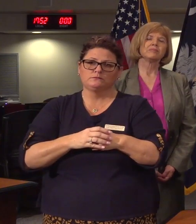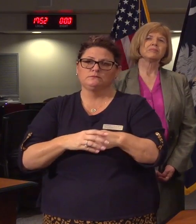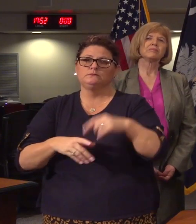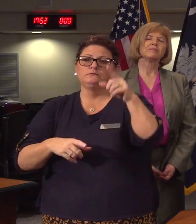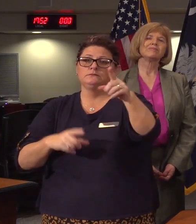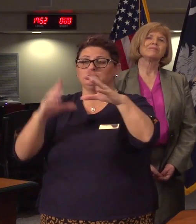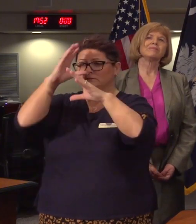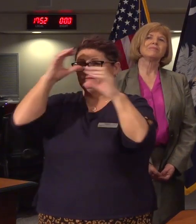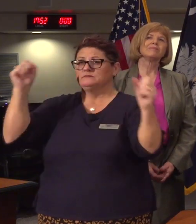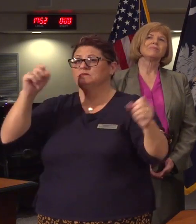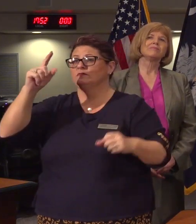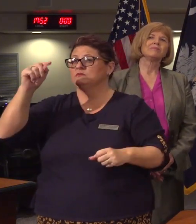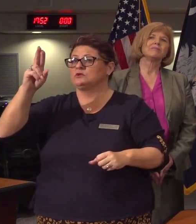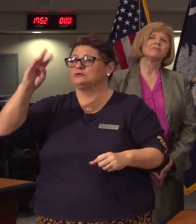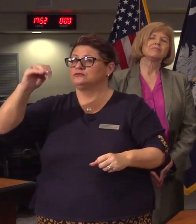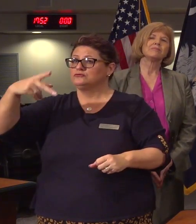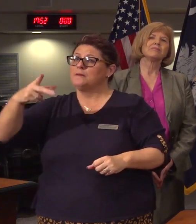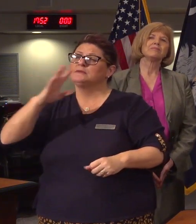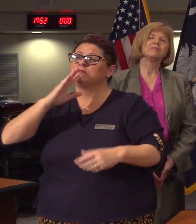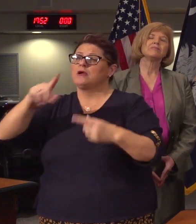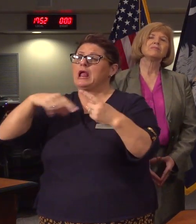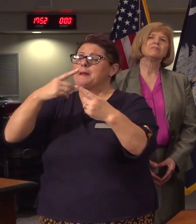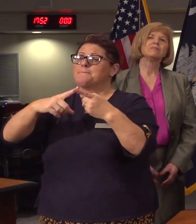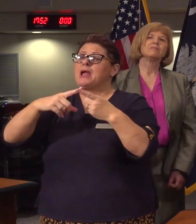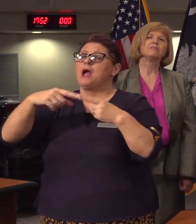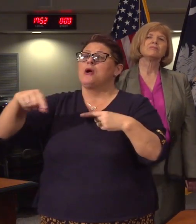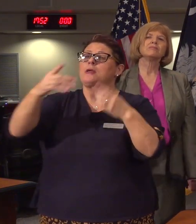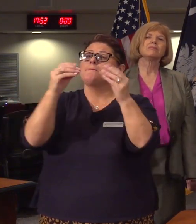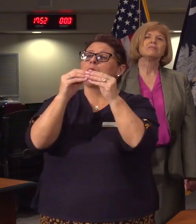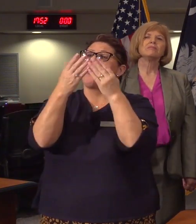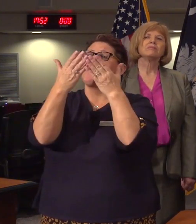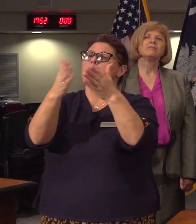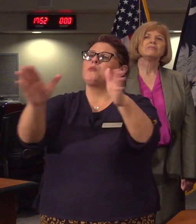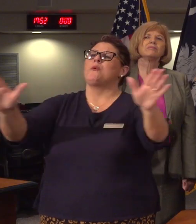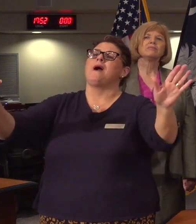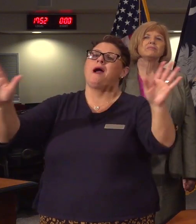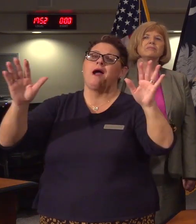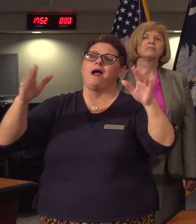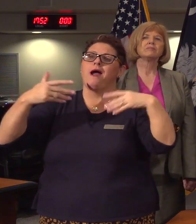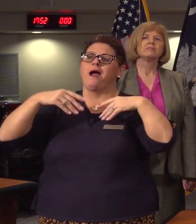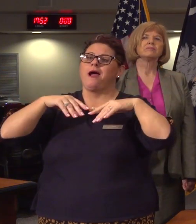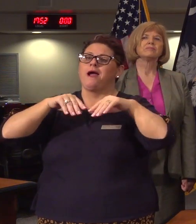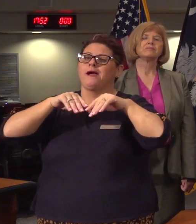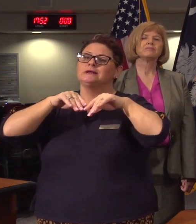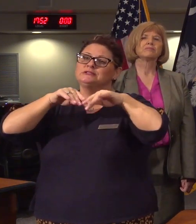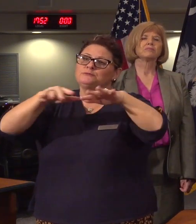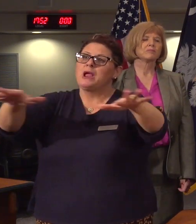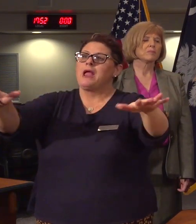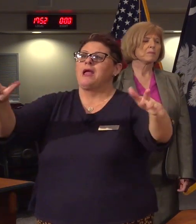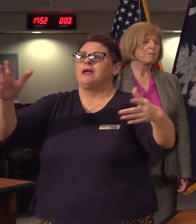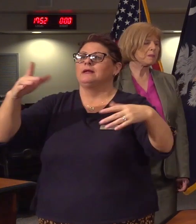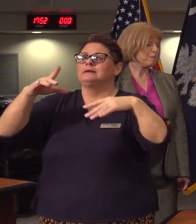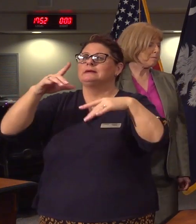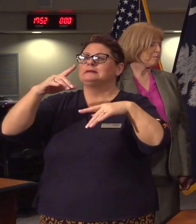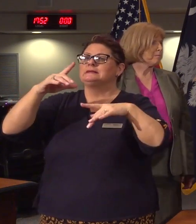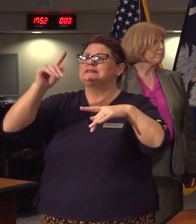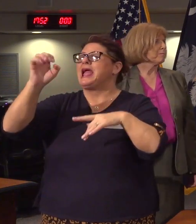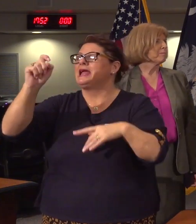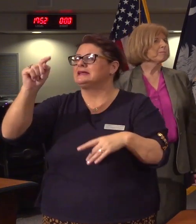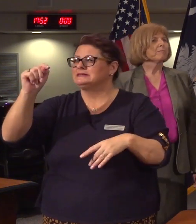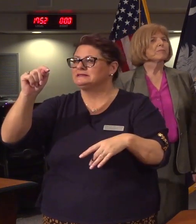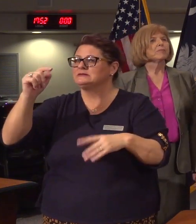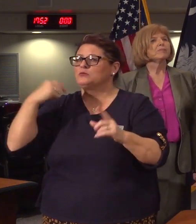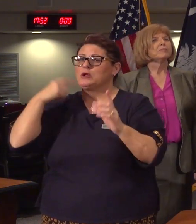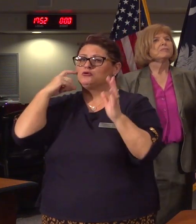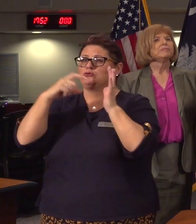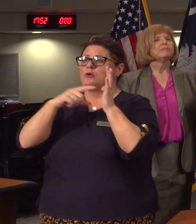private sector to get more widespread testing availability. What does that timeline look like here in South Carolina? When might we see the private sector roll out